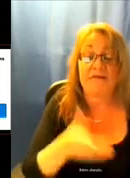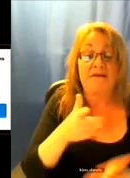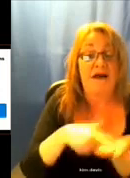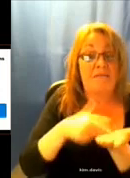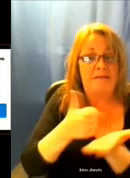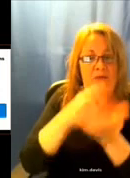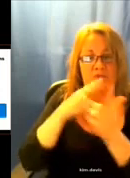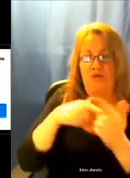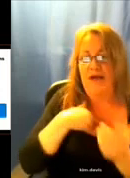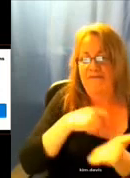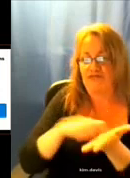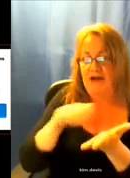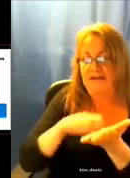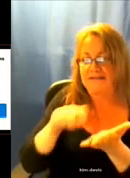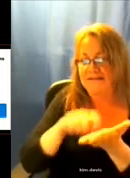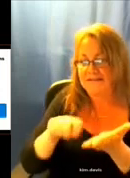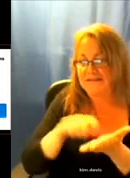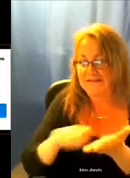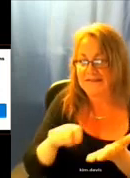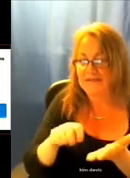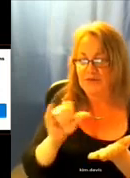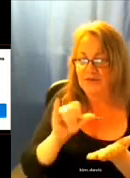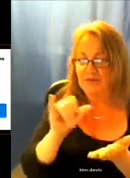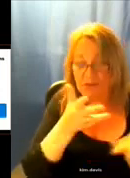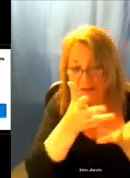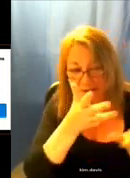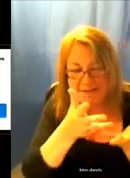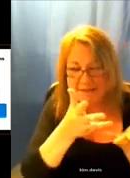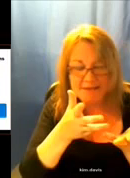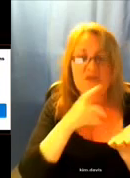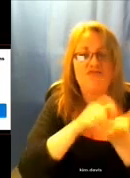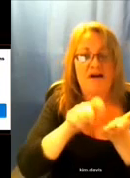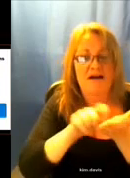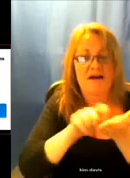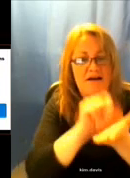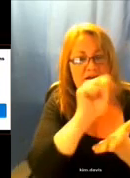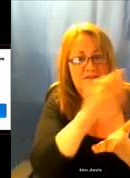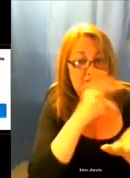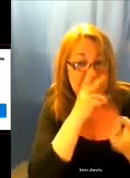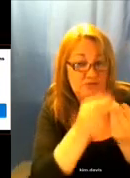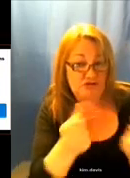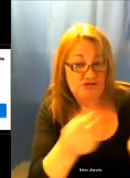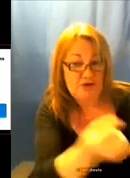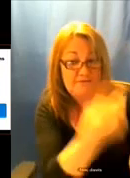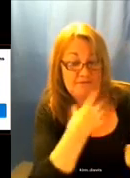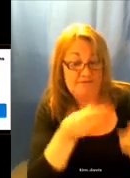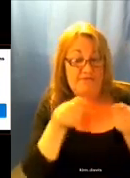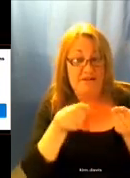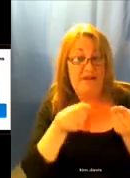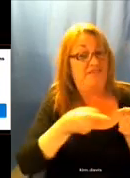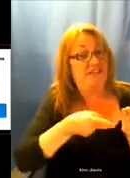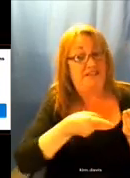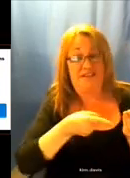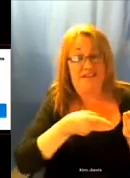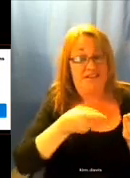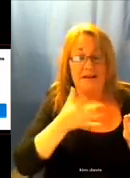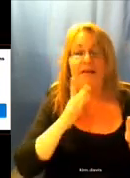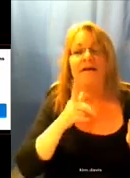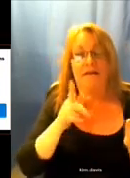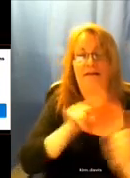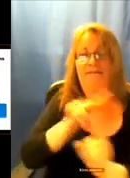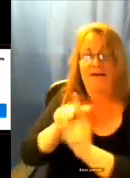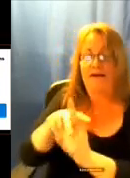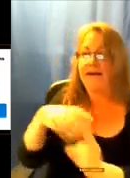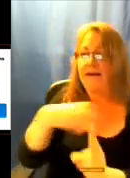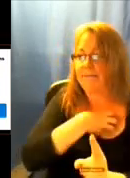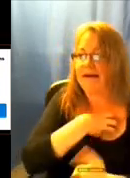upon the two of you. And if that doesn't work, then you can always file a grievance. Writing a grievance to send, it